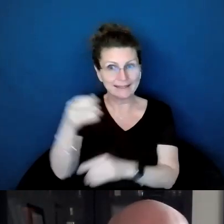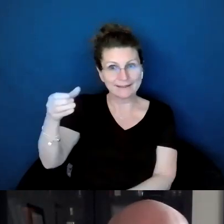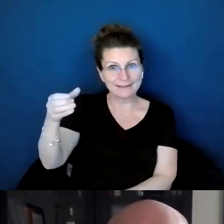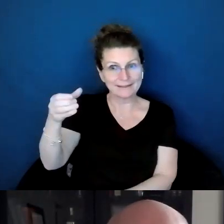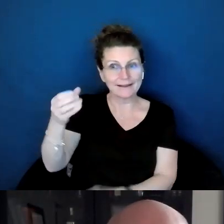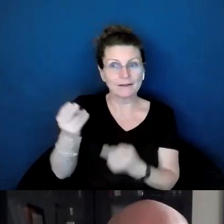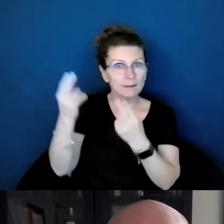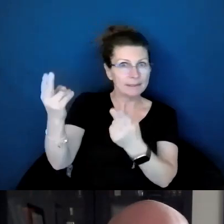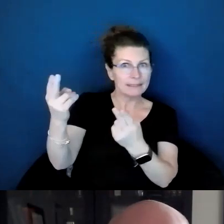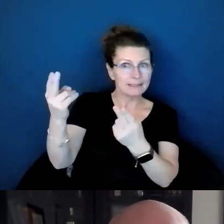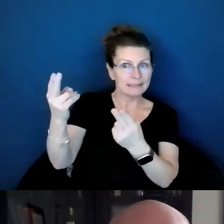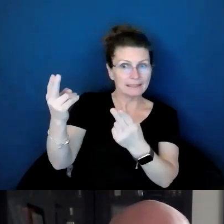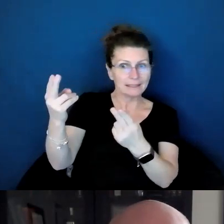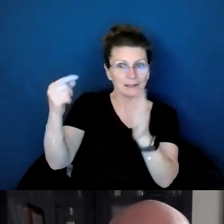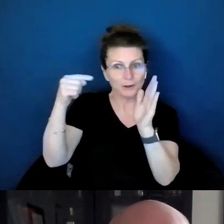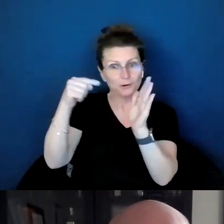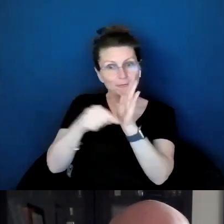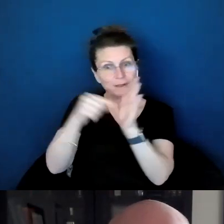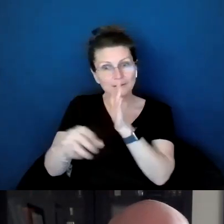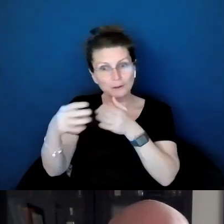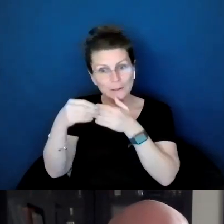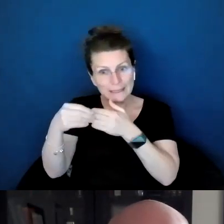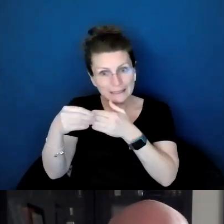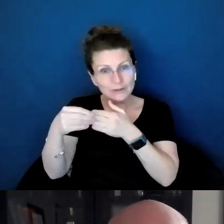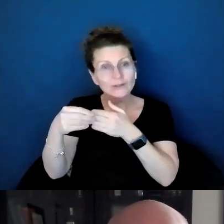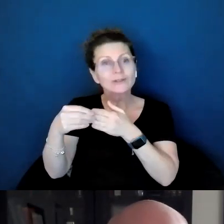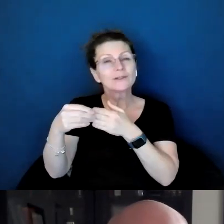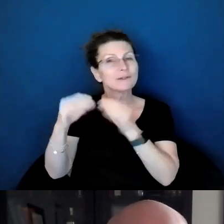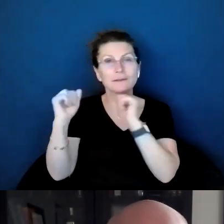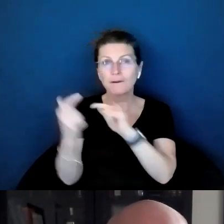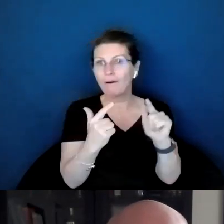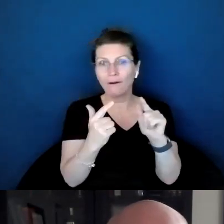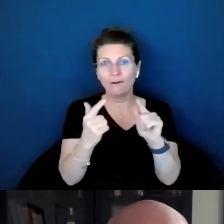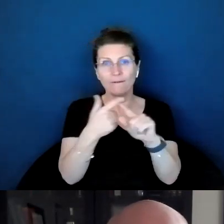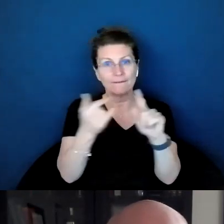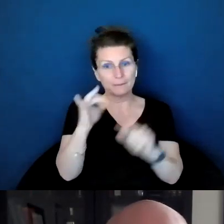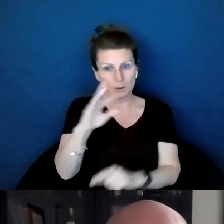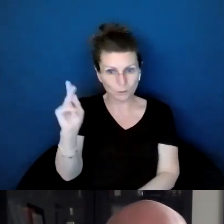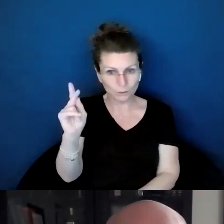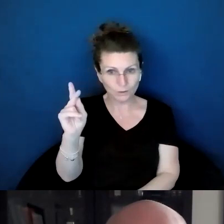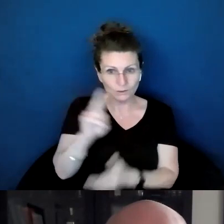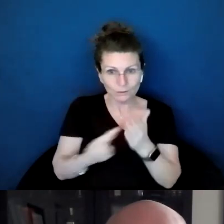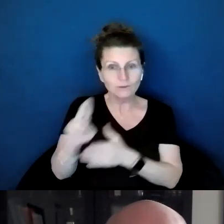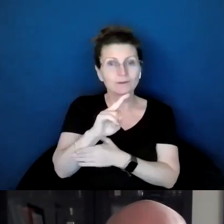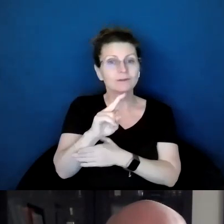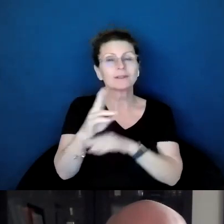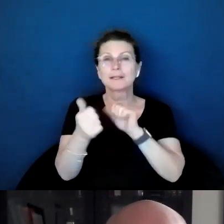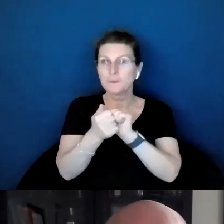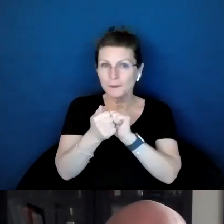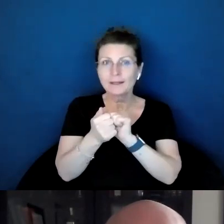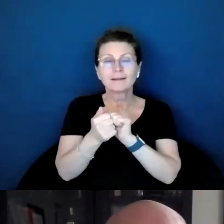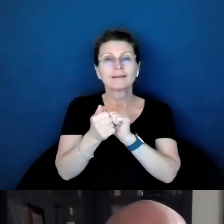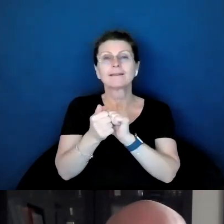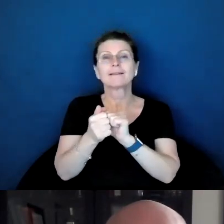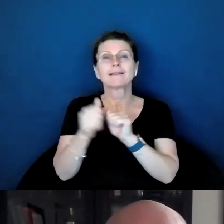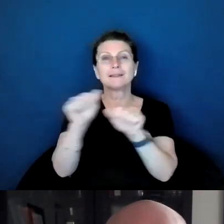the research leaders, and indeed all of the researchers across York who are working together and with colleagues around the globe